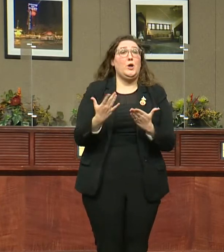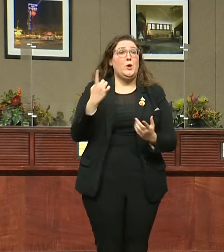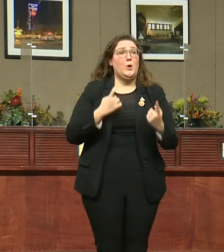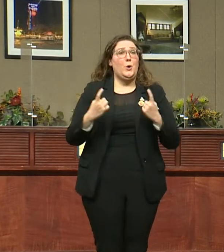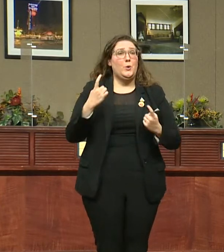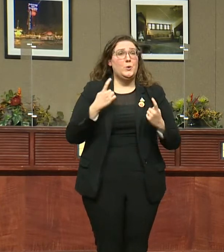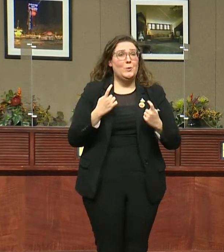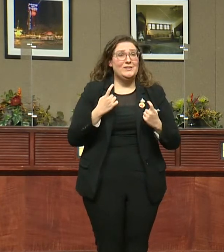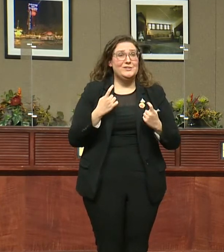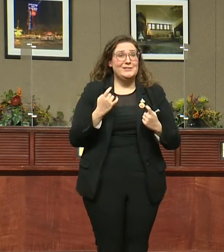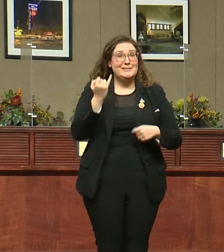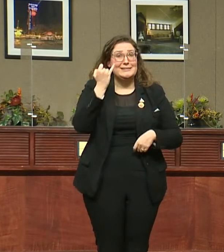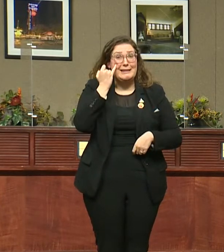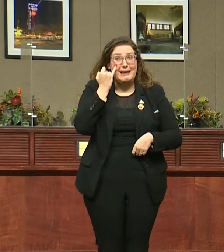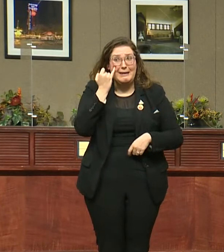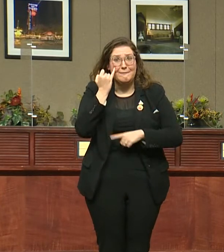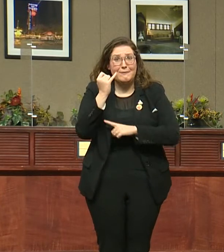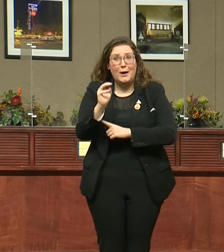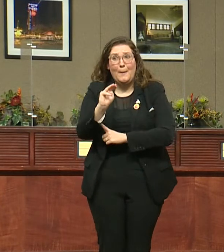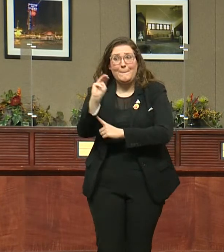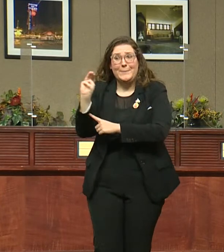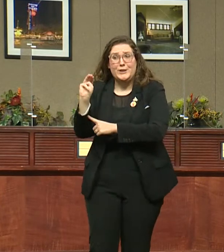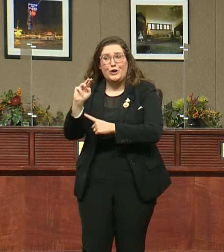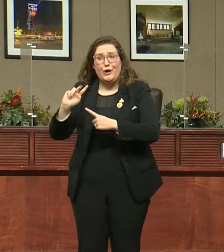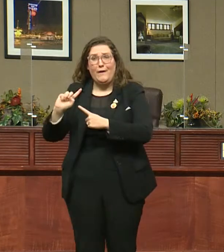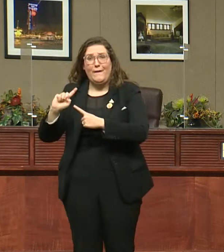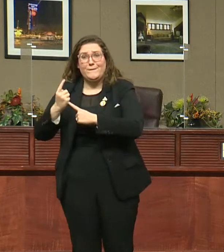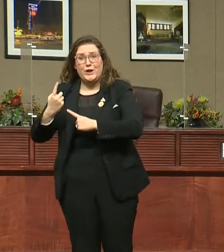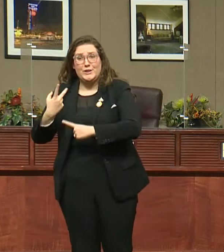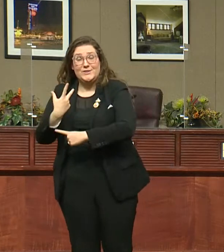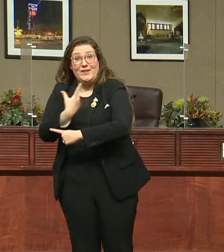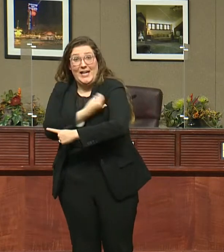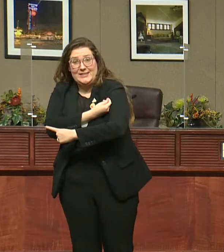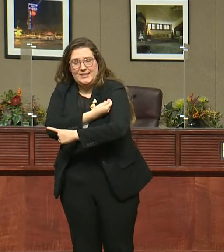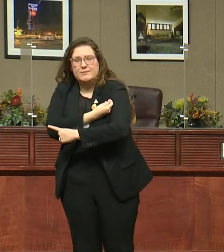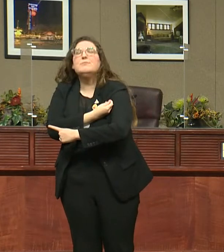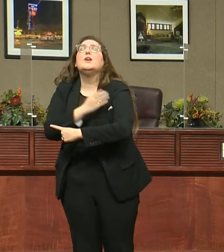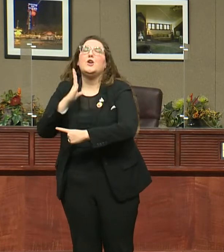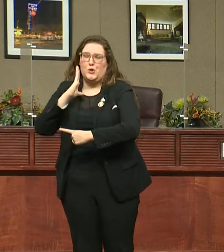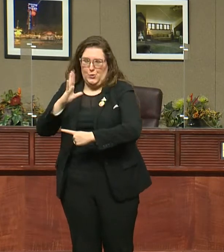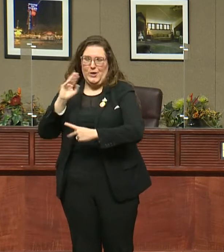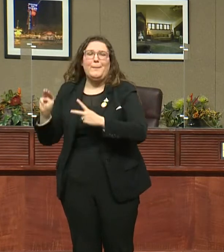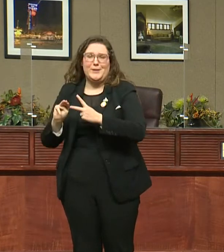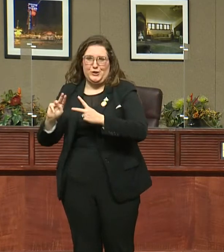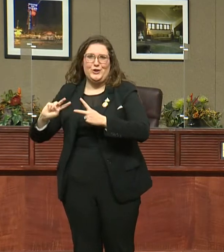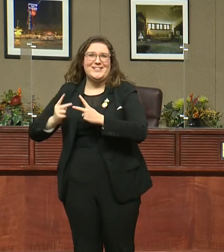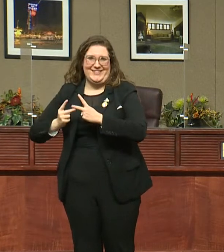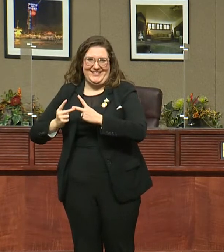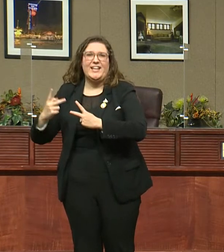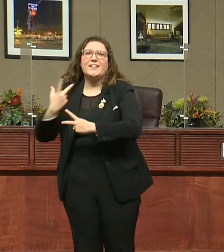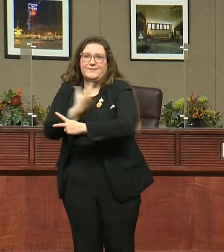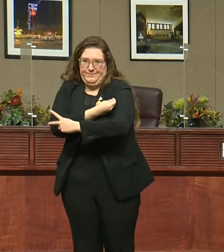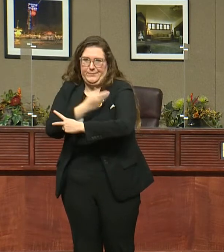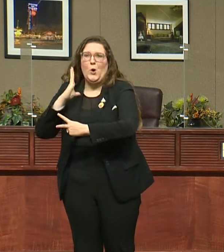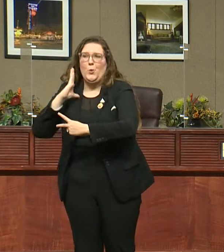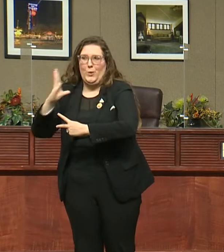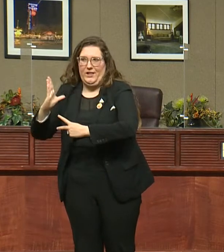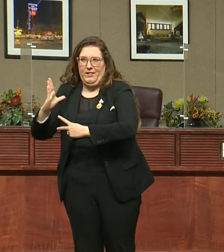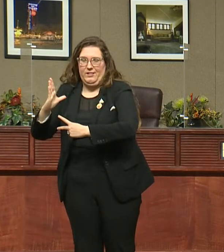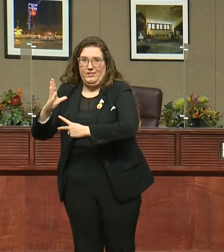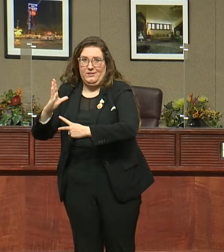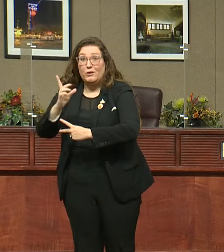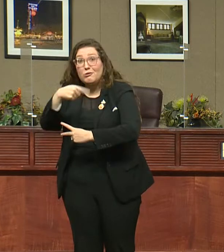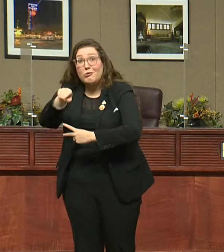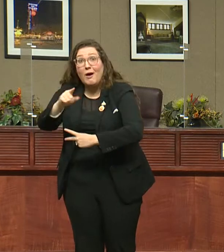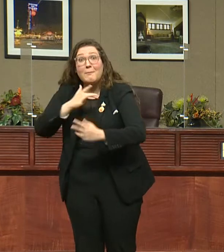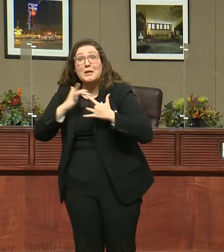receive Moderna in your first dosage, you will receive Moderna in your second dosage. No one should be concerned about